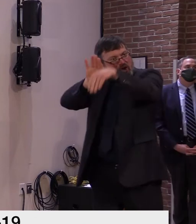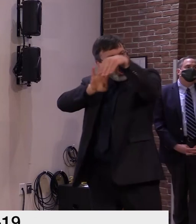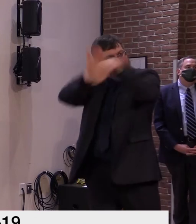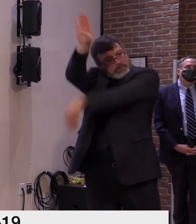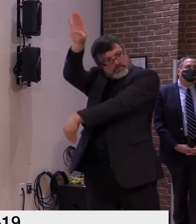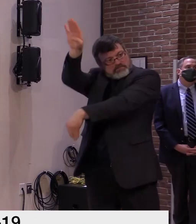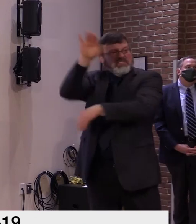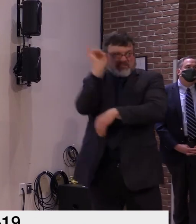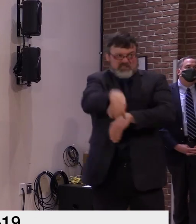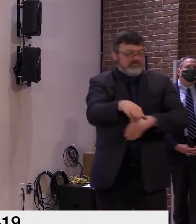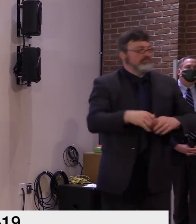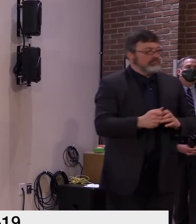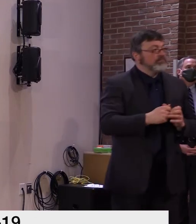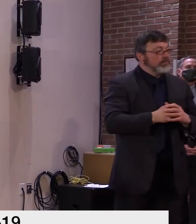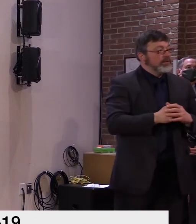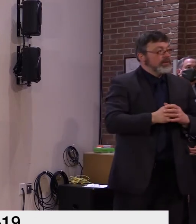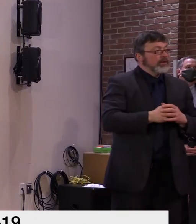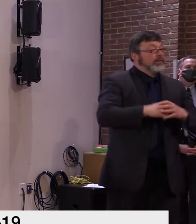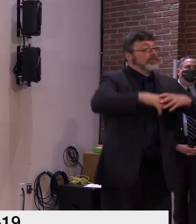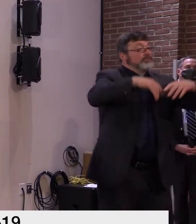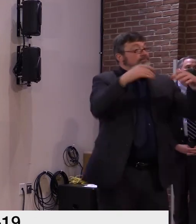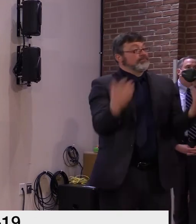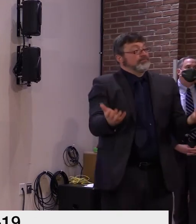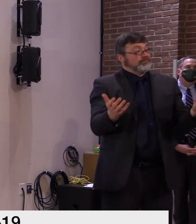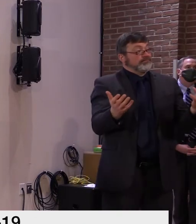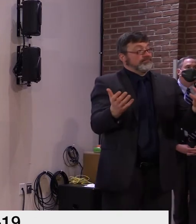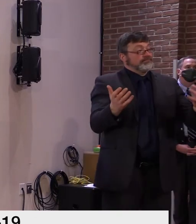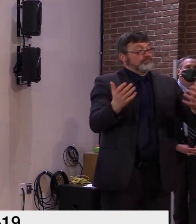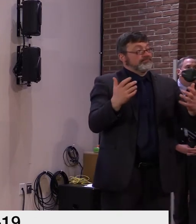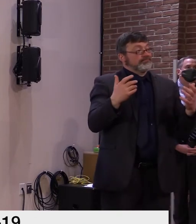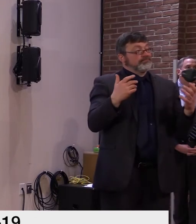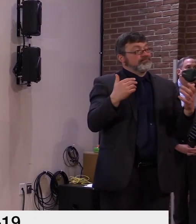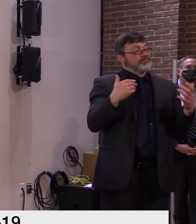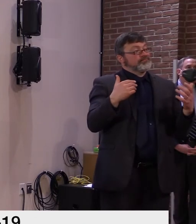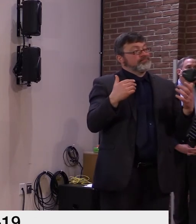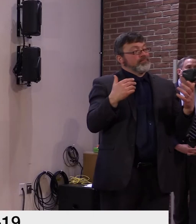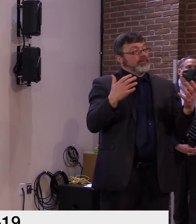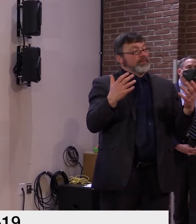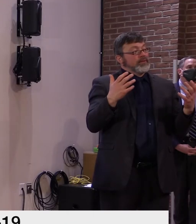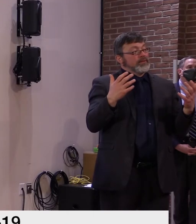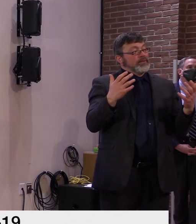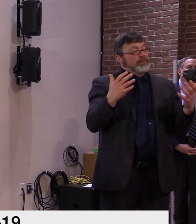week. Still probably lowest in the country, but nonetheless, sad indeed.